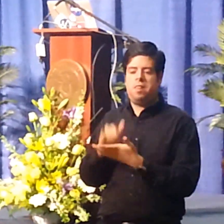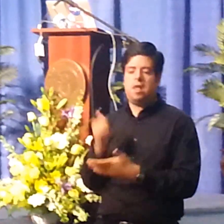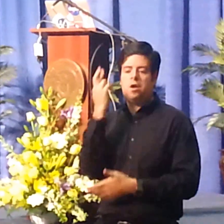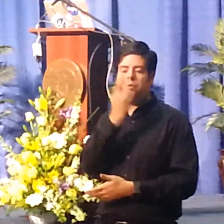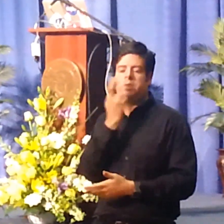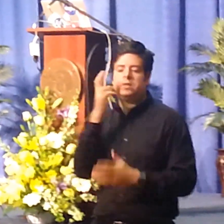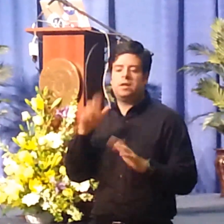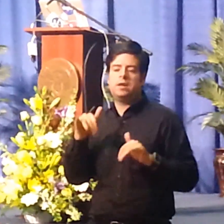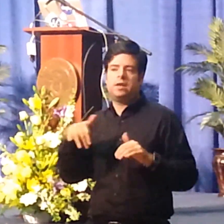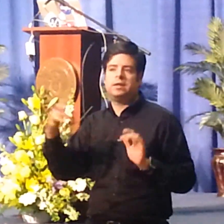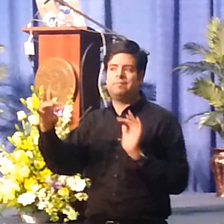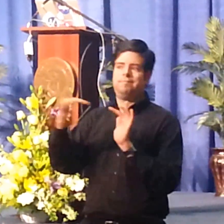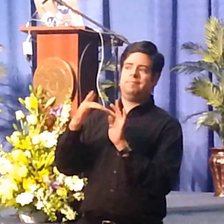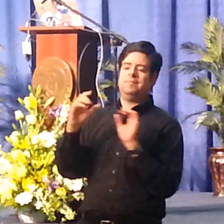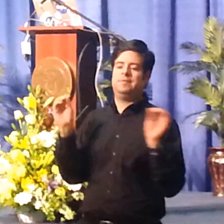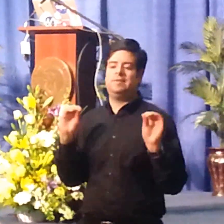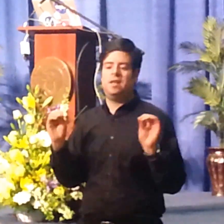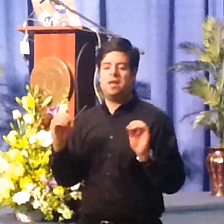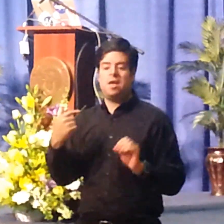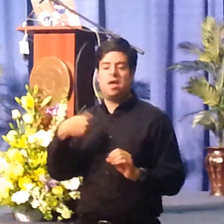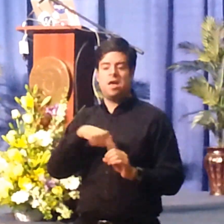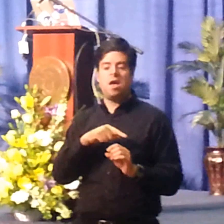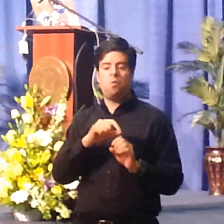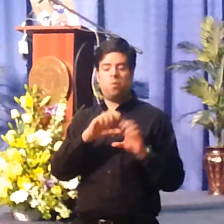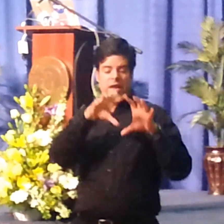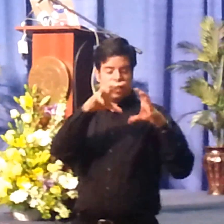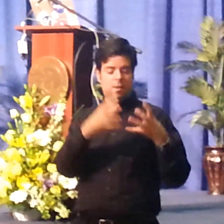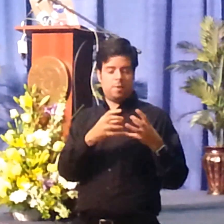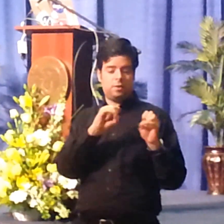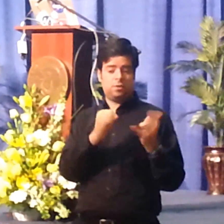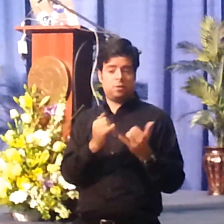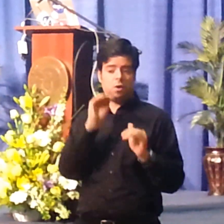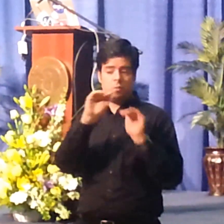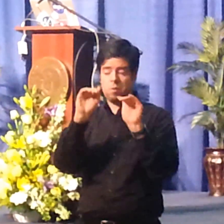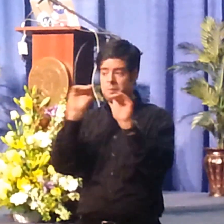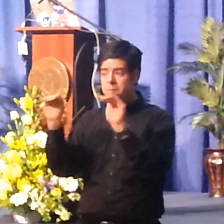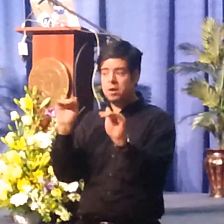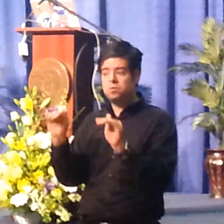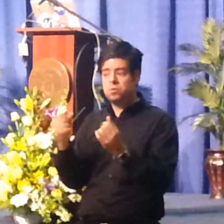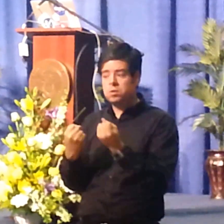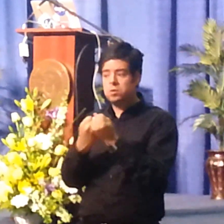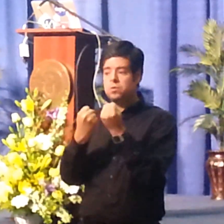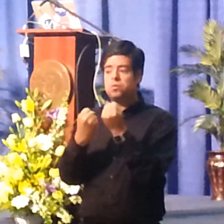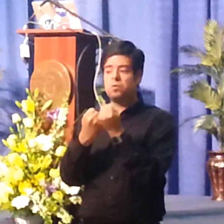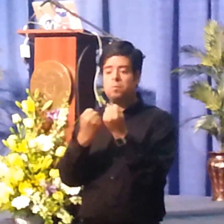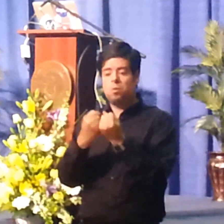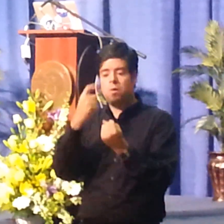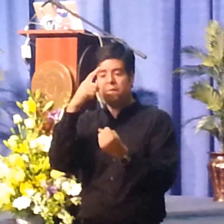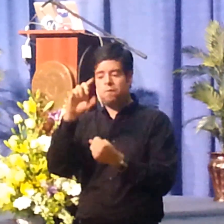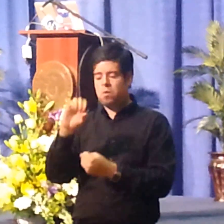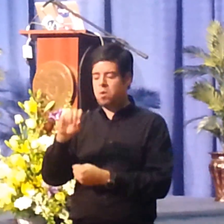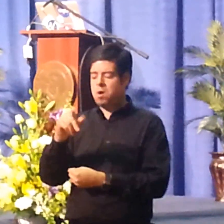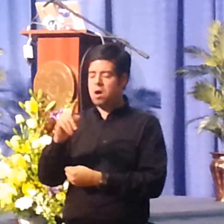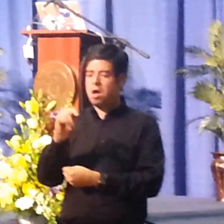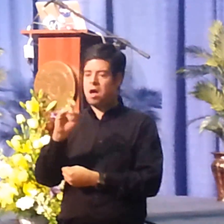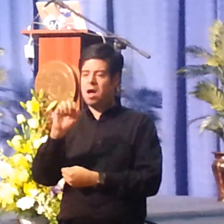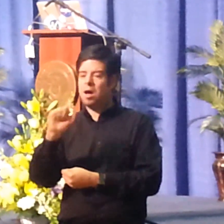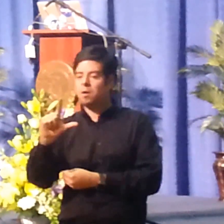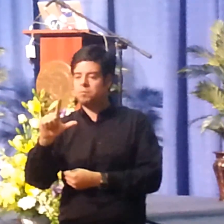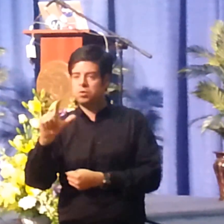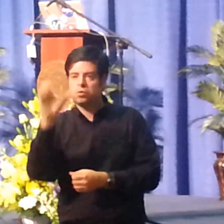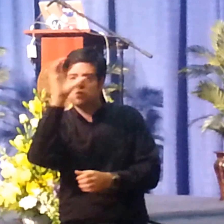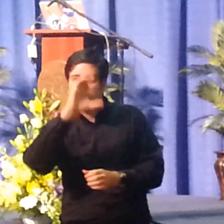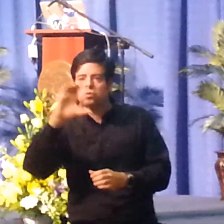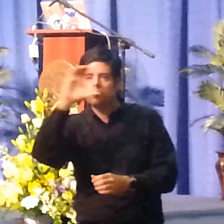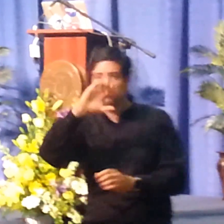that's the reason we haven't heard from anybody. And we at the Planetary Society would remind you As supporters of the optical search for a signal,